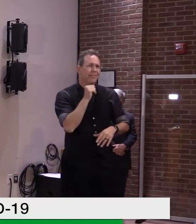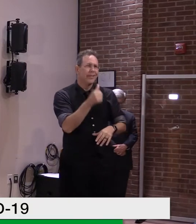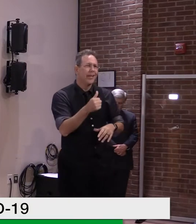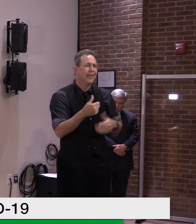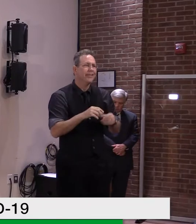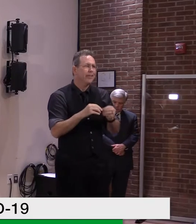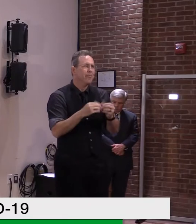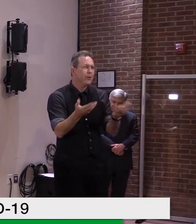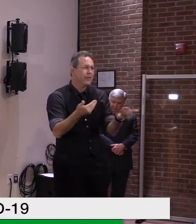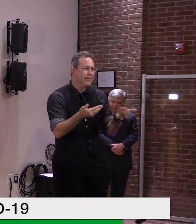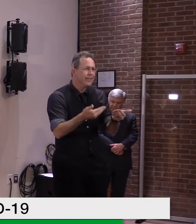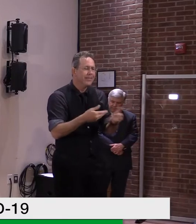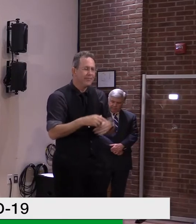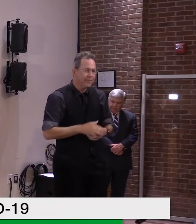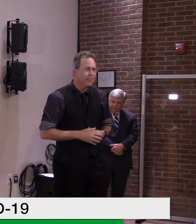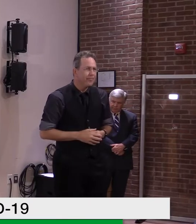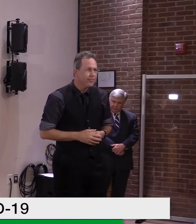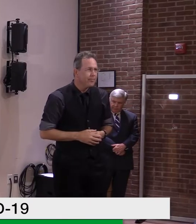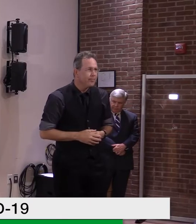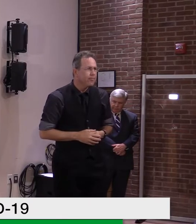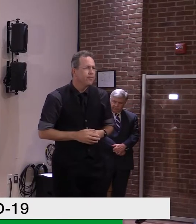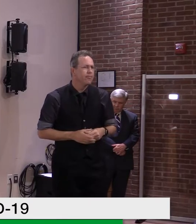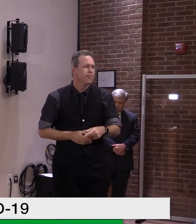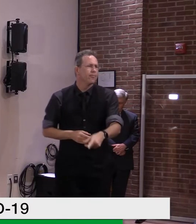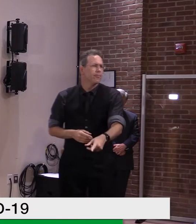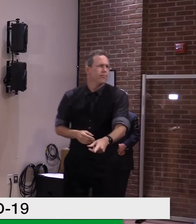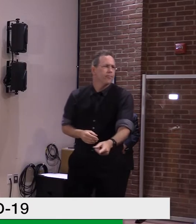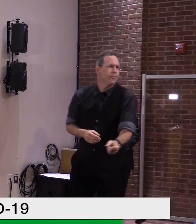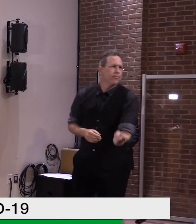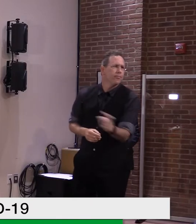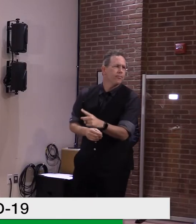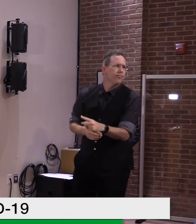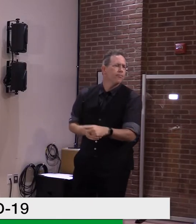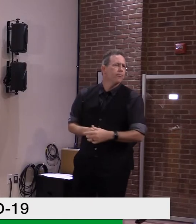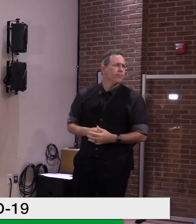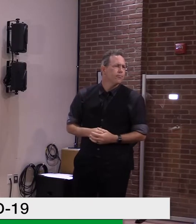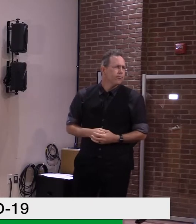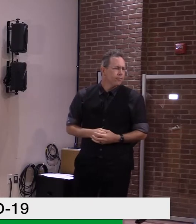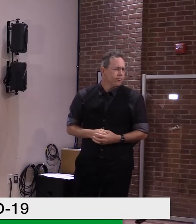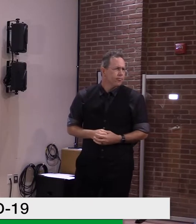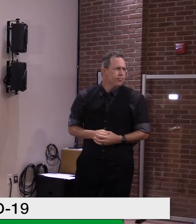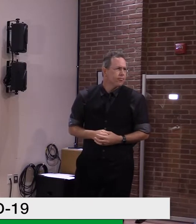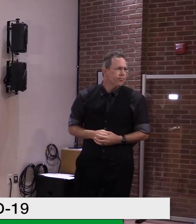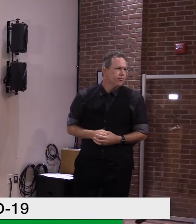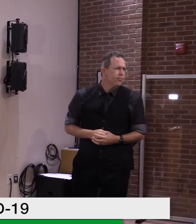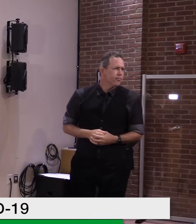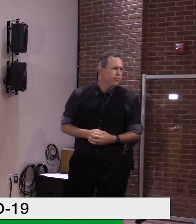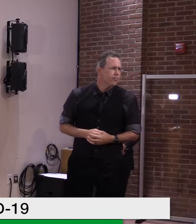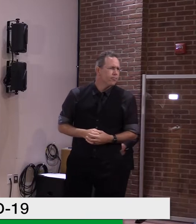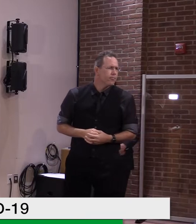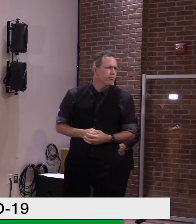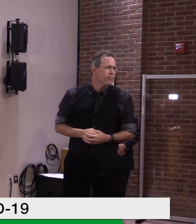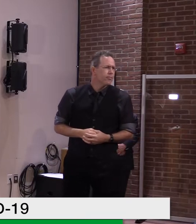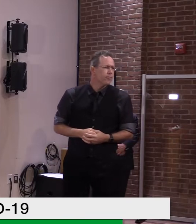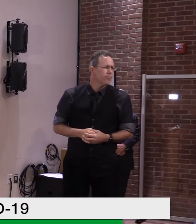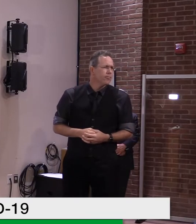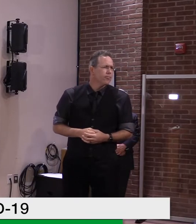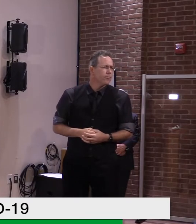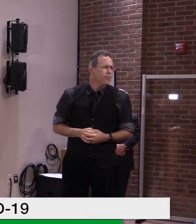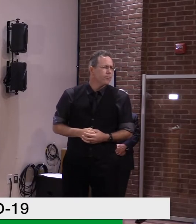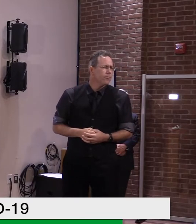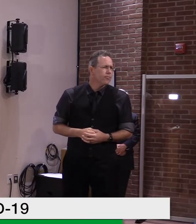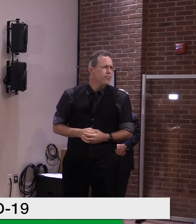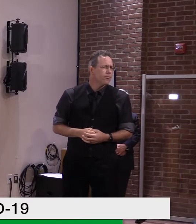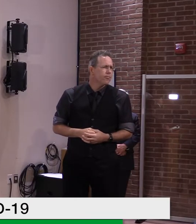And then I happened to notice from last week's data, it looked like while we had seen travel and kind of the recreation side rebound to almost pre-pandemic levels,